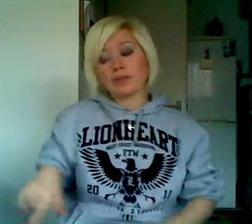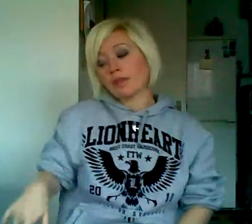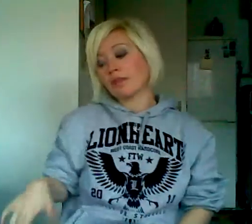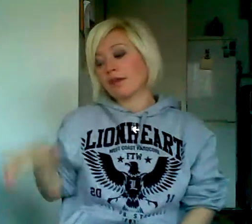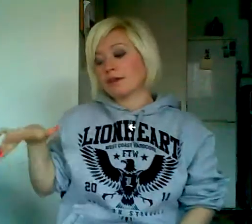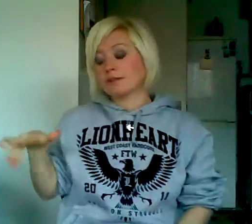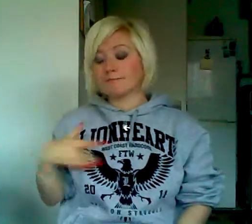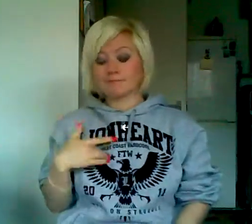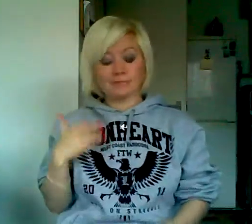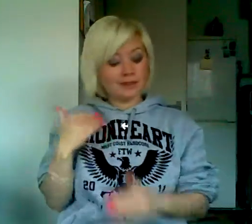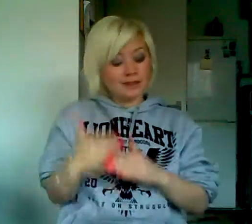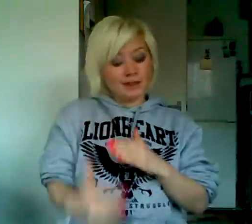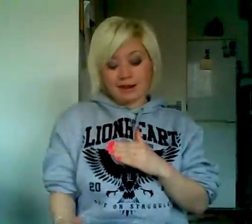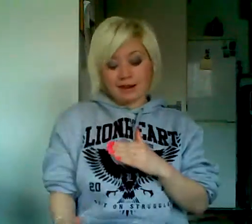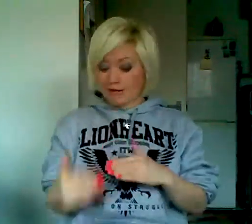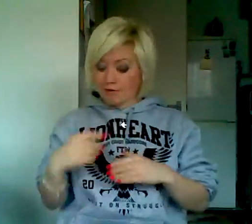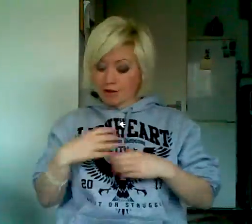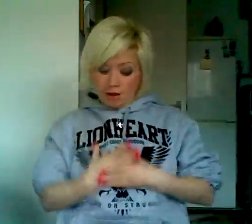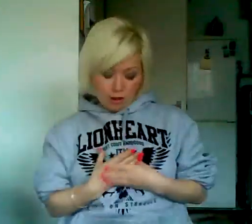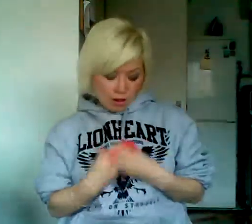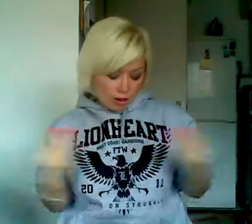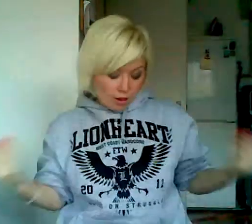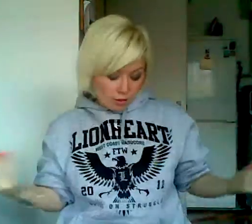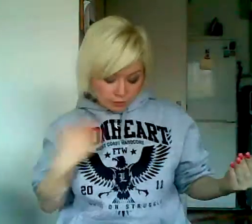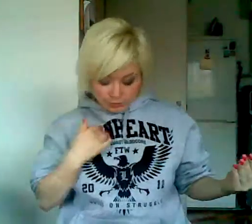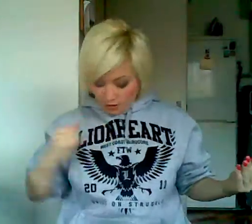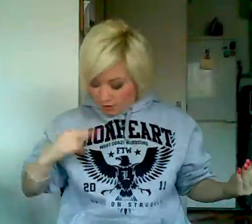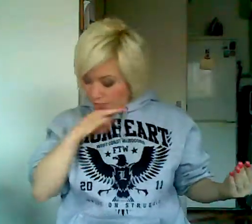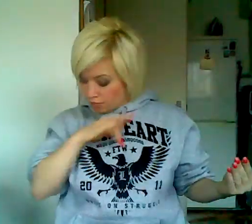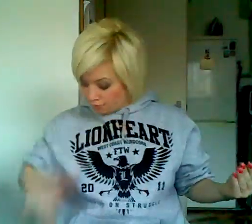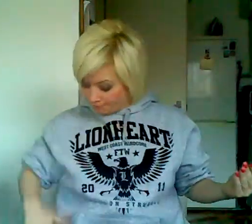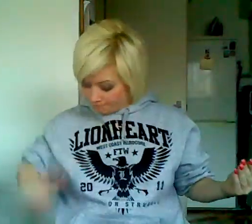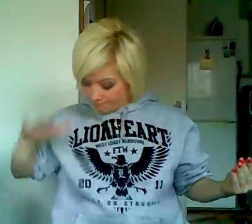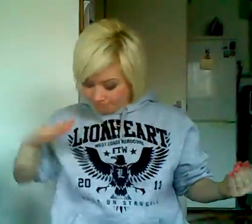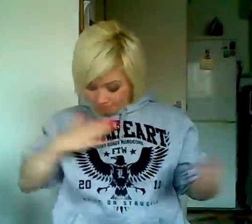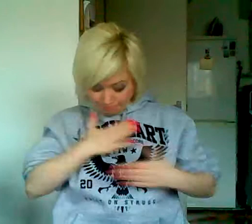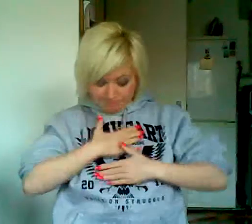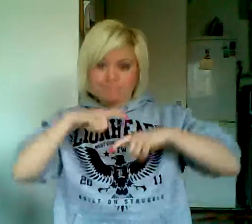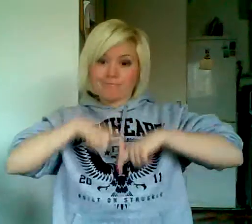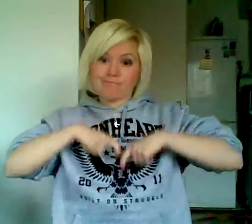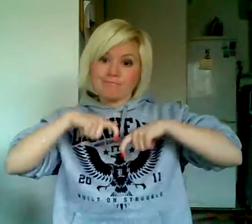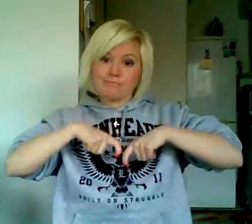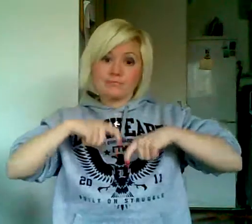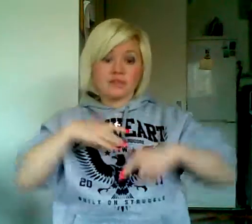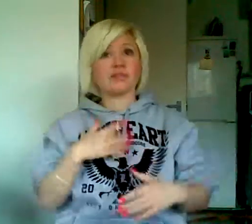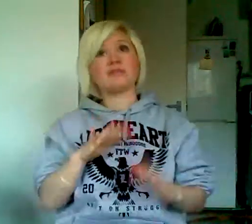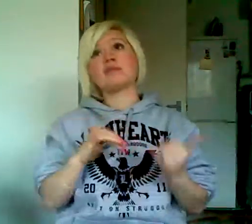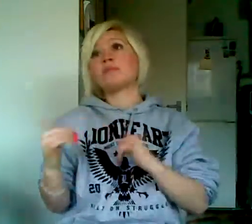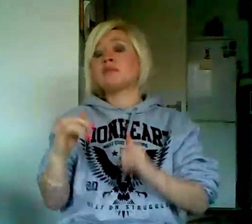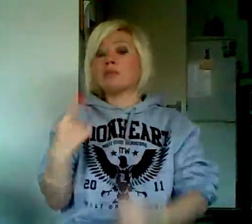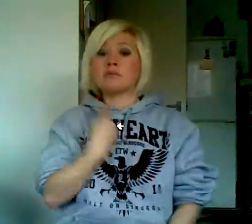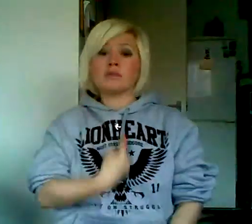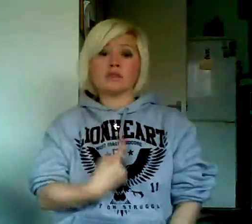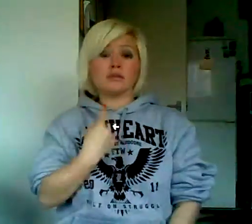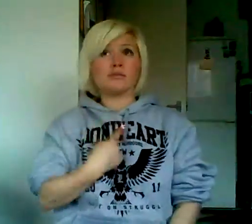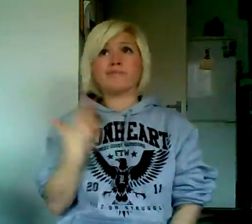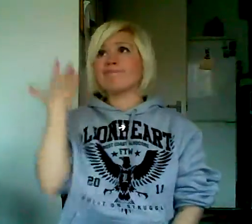lose my heart as a boy. Sometimes when I'm alone, I wonder, is there a